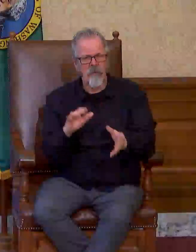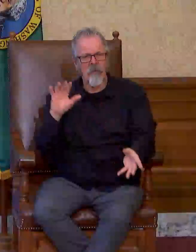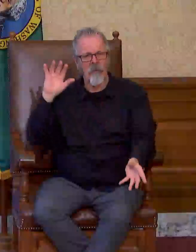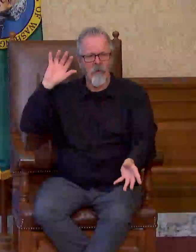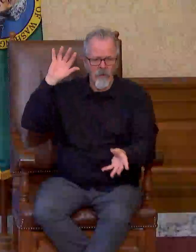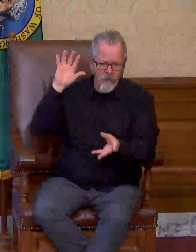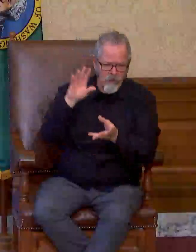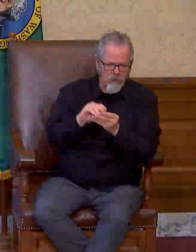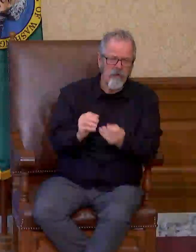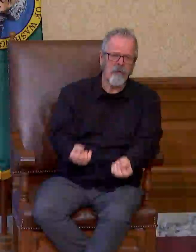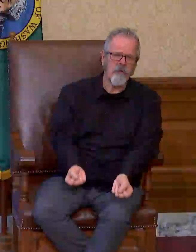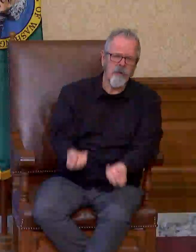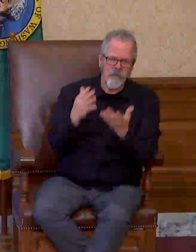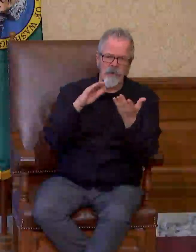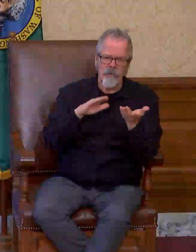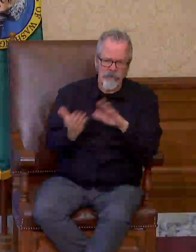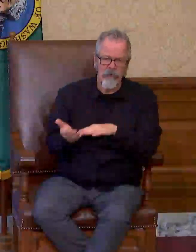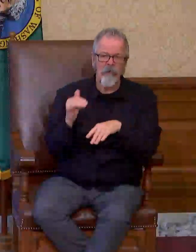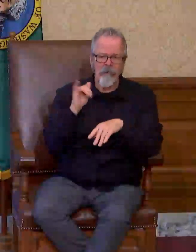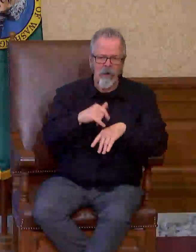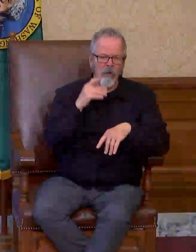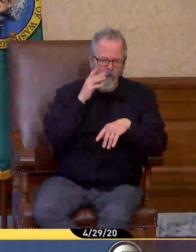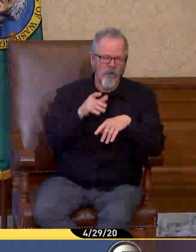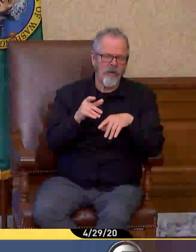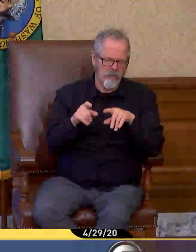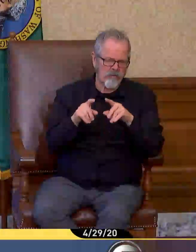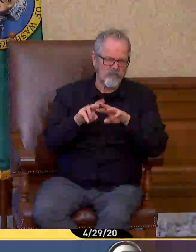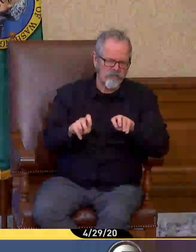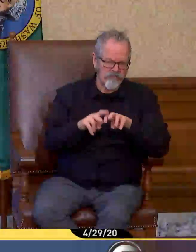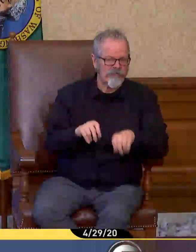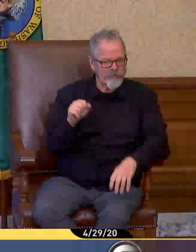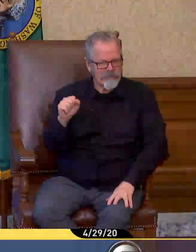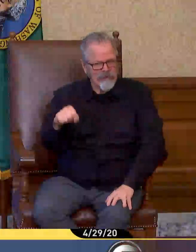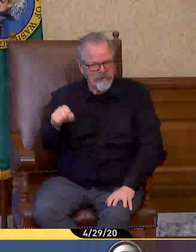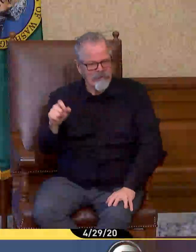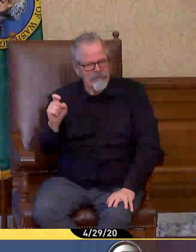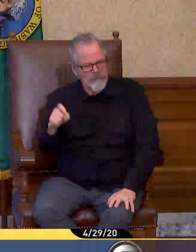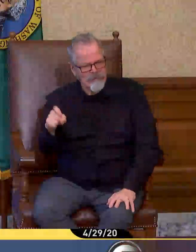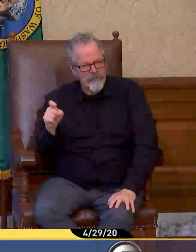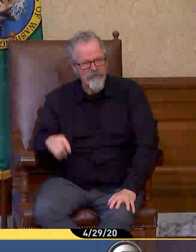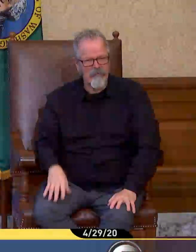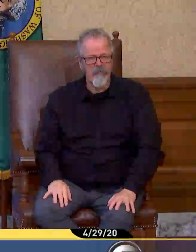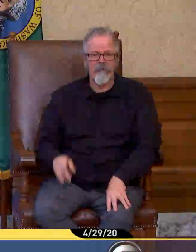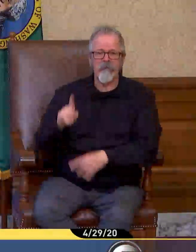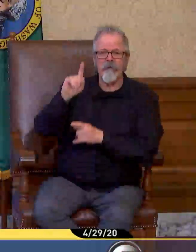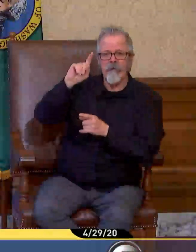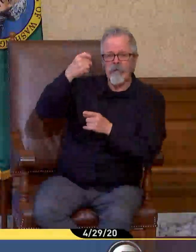the commissioners are going to make a decision based on local conditions.